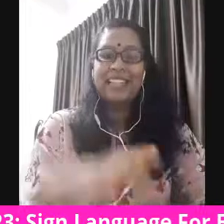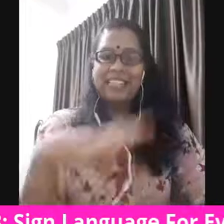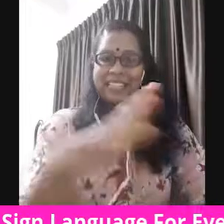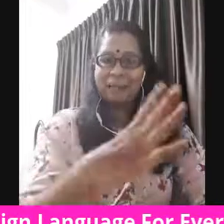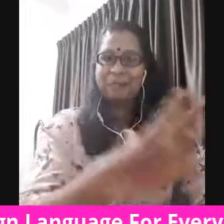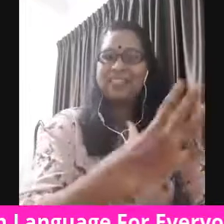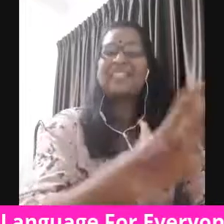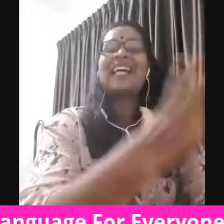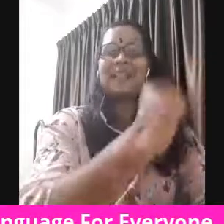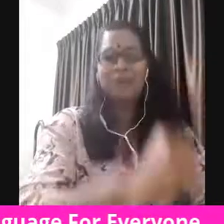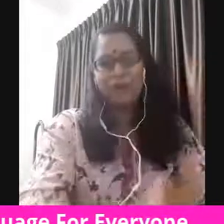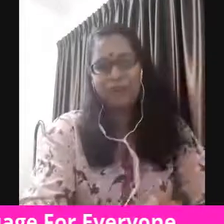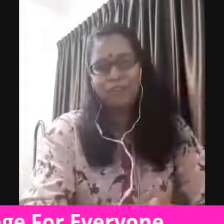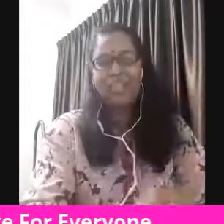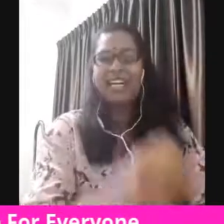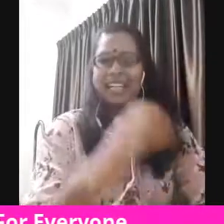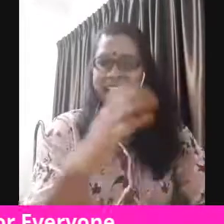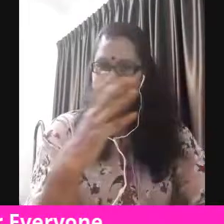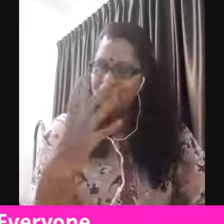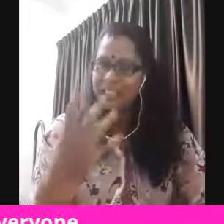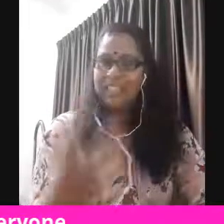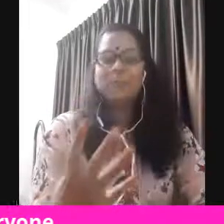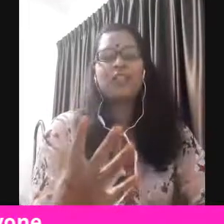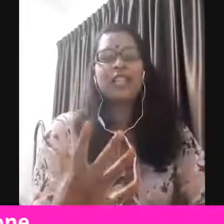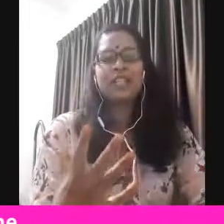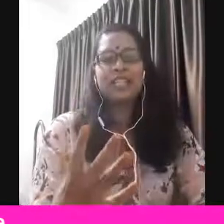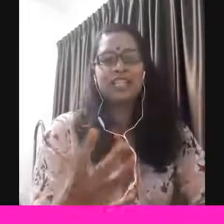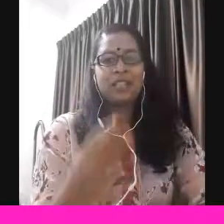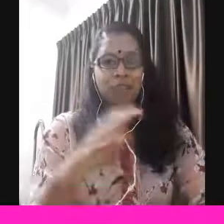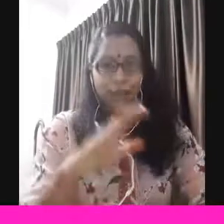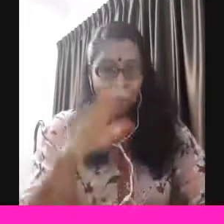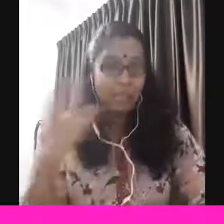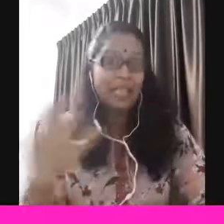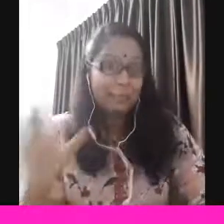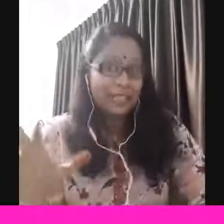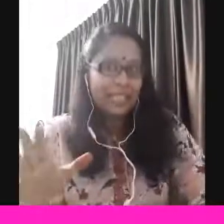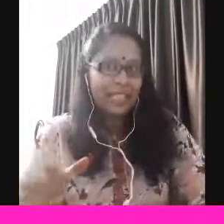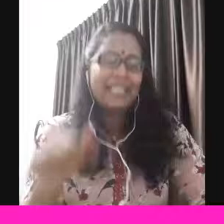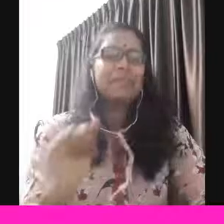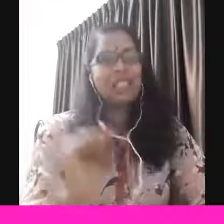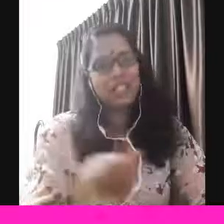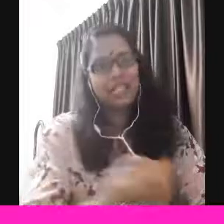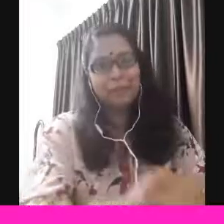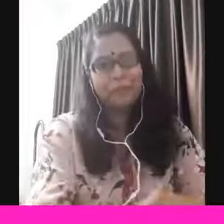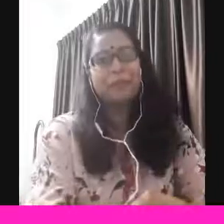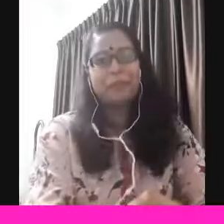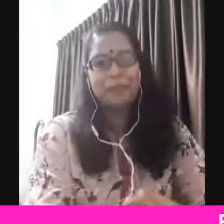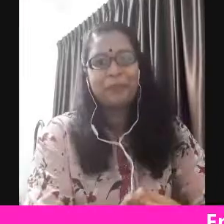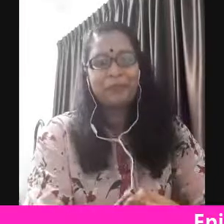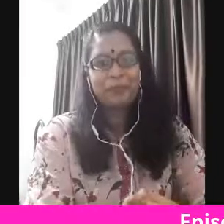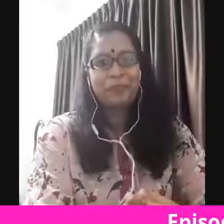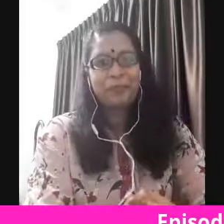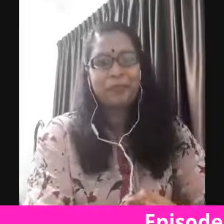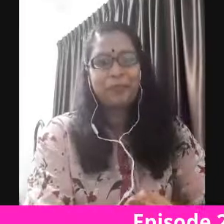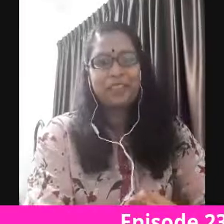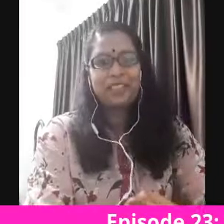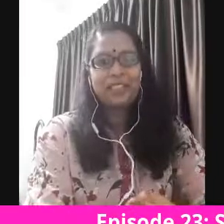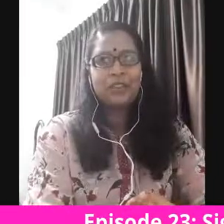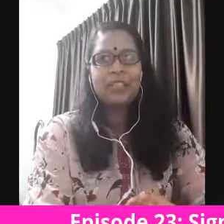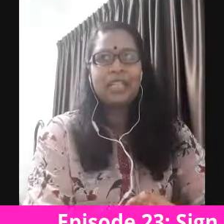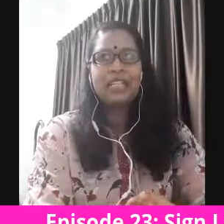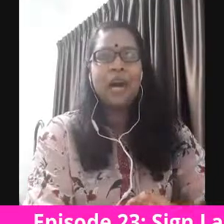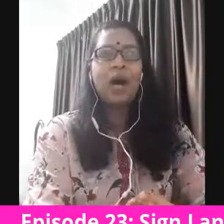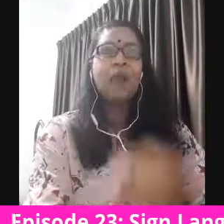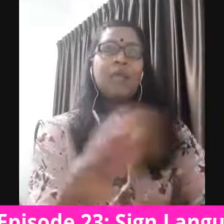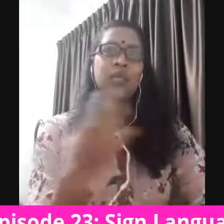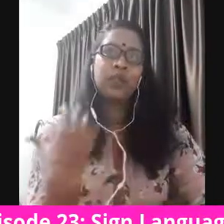students. That's a Mm-hmm. starting point of special education for masalah pendengaran in Malaysia. Okay, Okay.